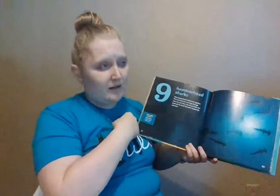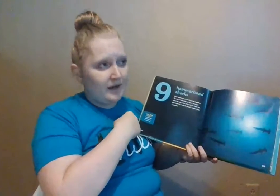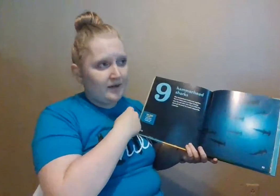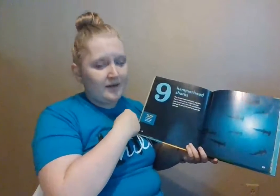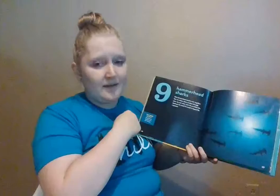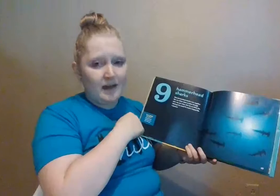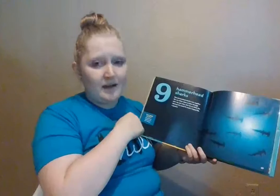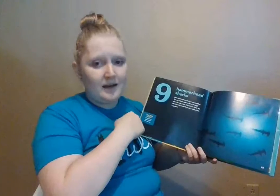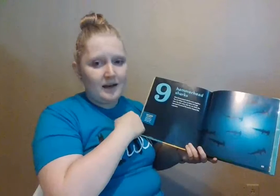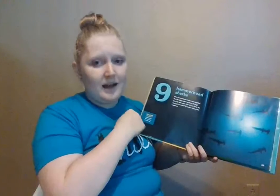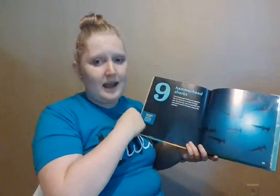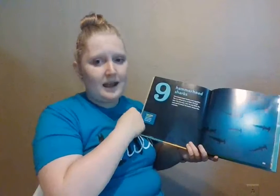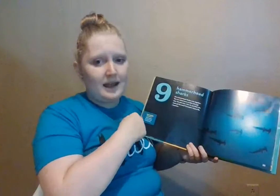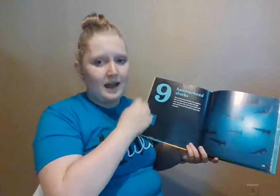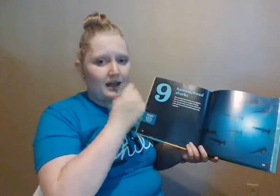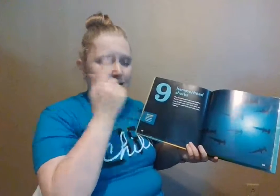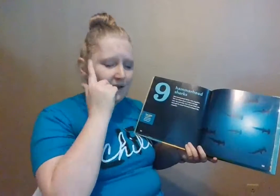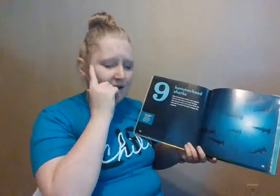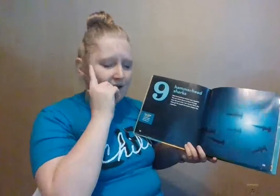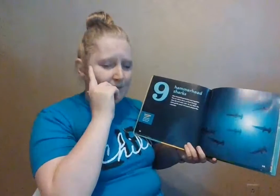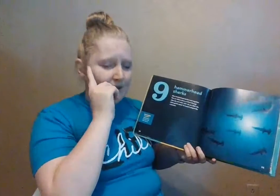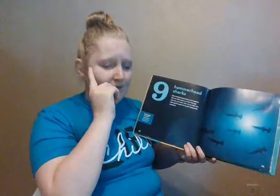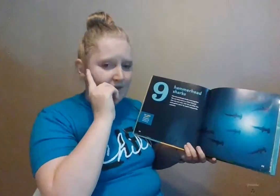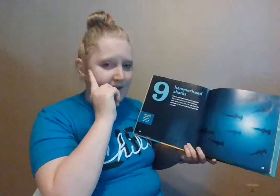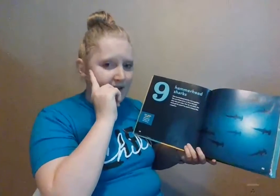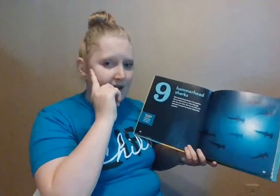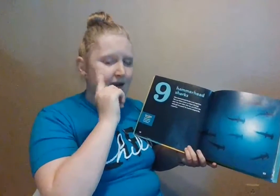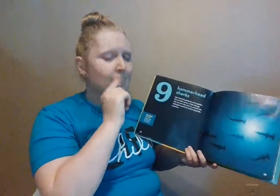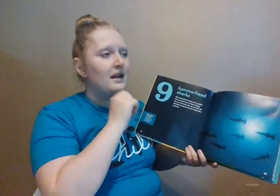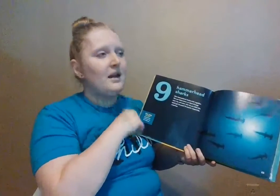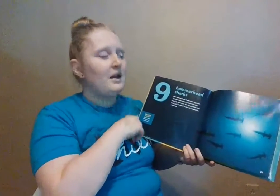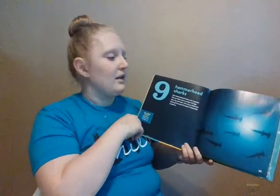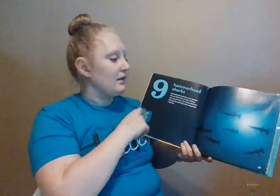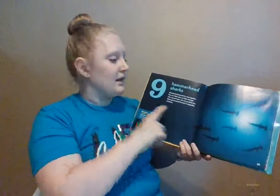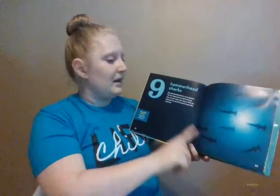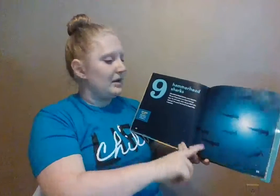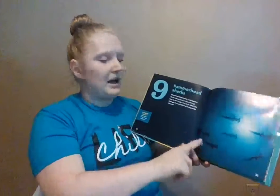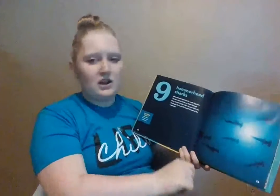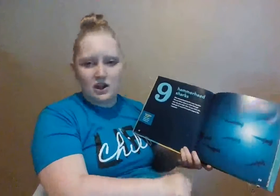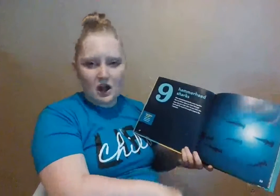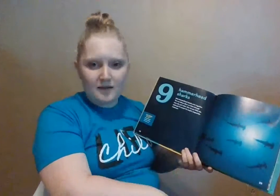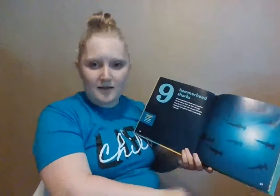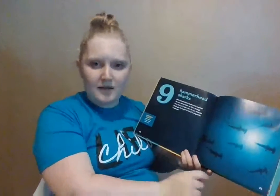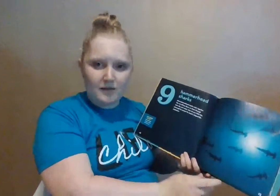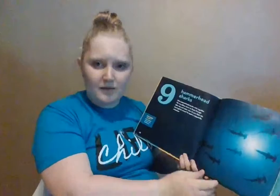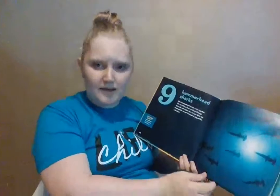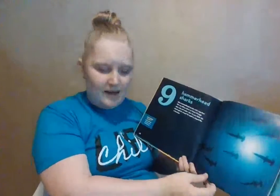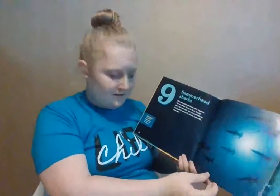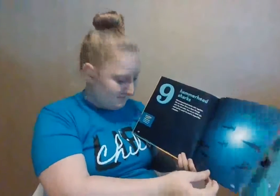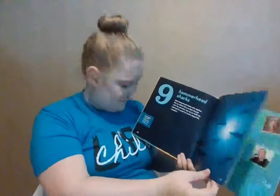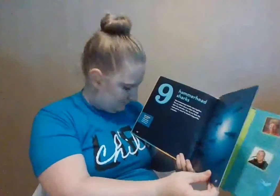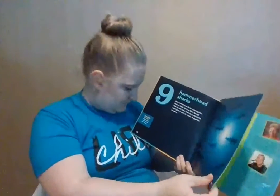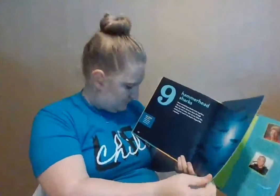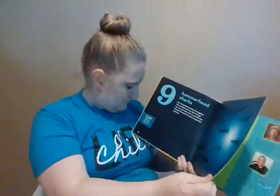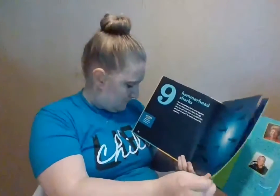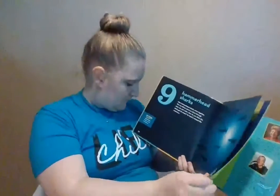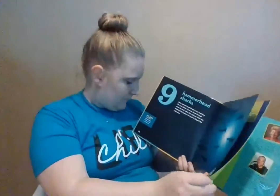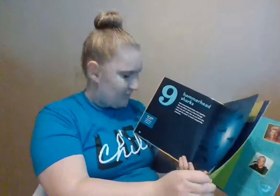in the sun and get a little bit of a tan, hammerhead sharks can do the same.